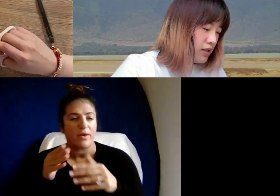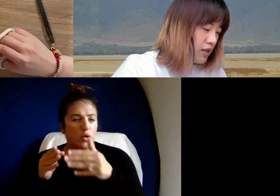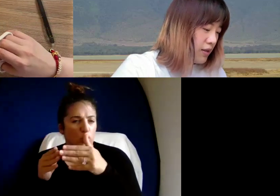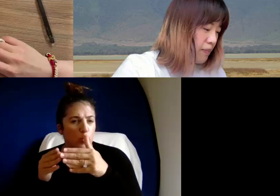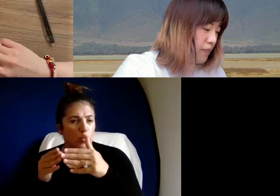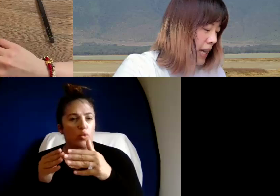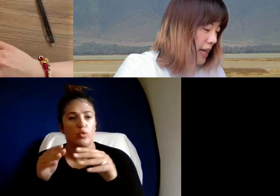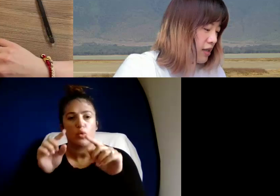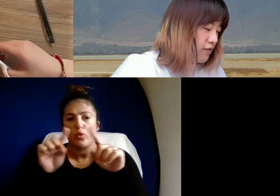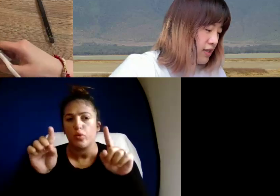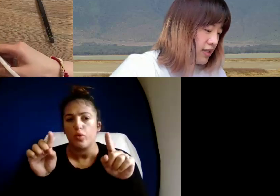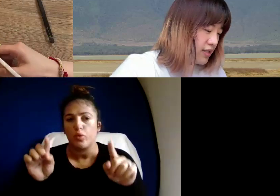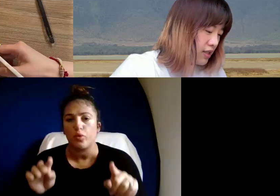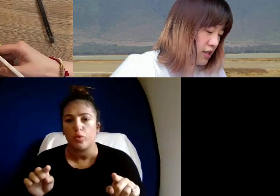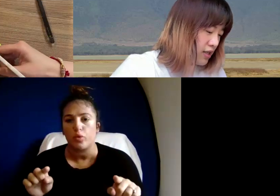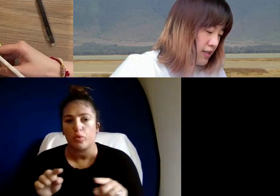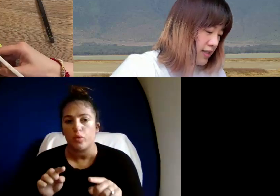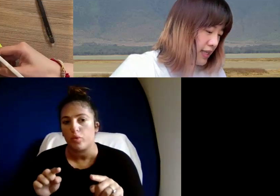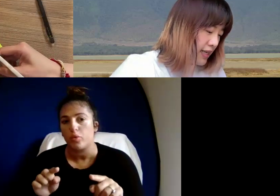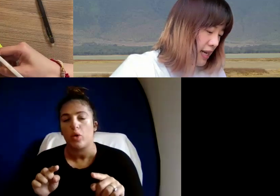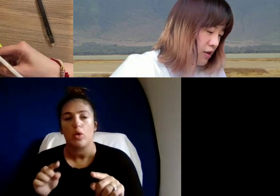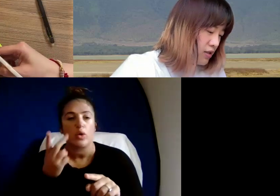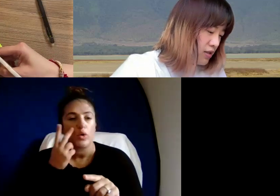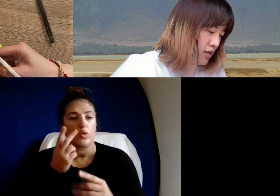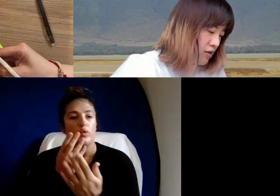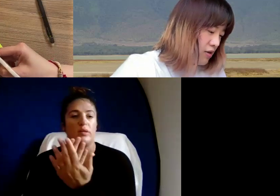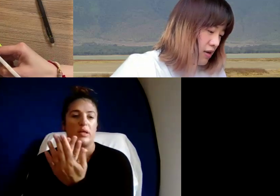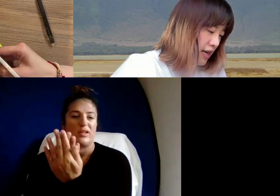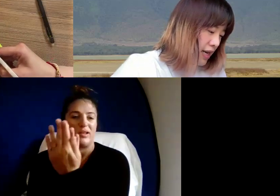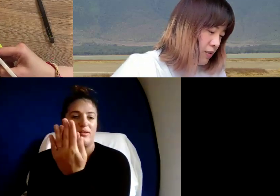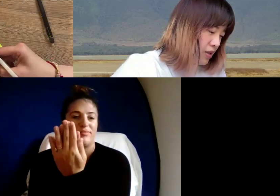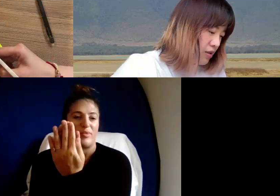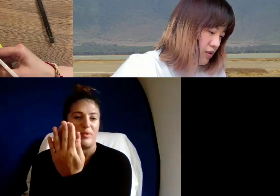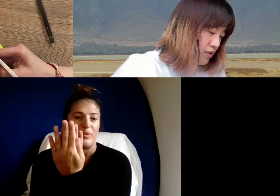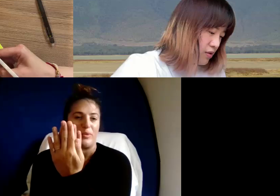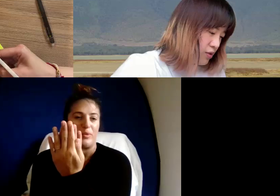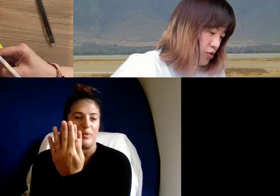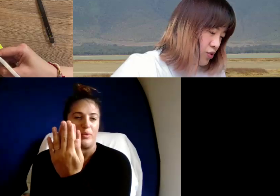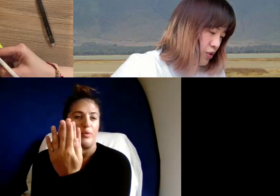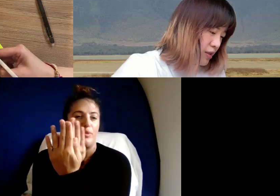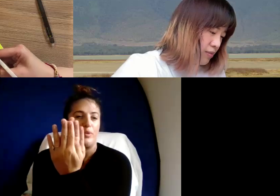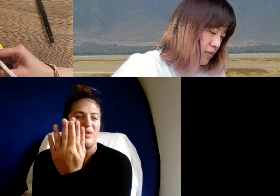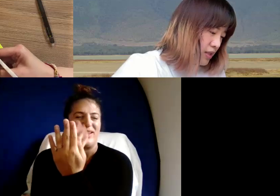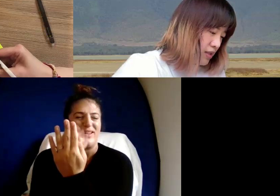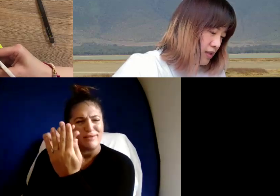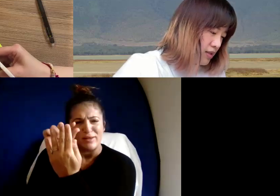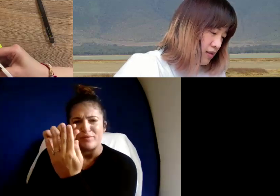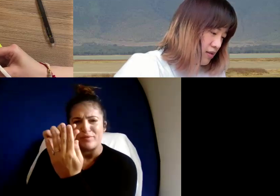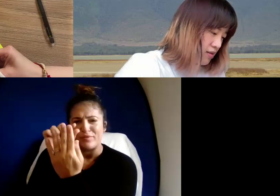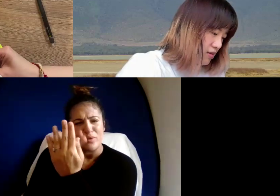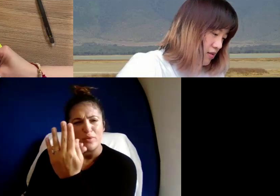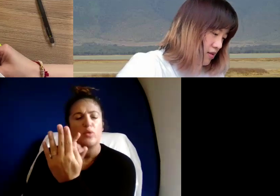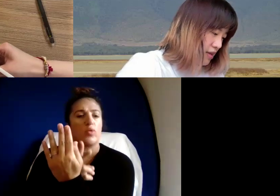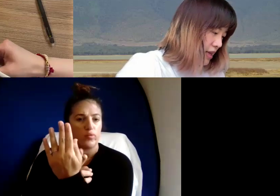example, the back of the sticker is sticking out. So I will trim